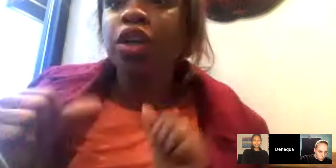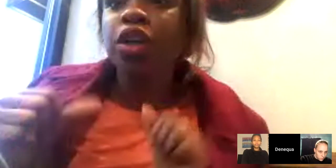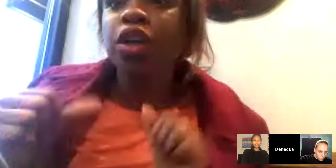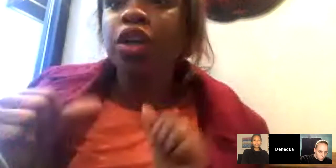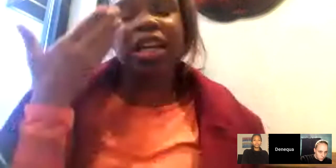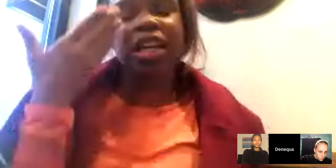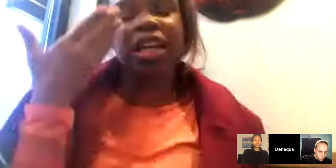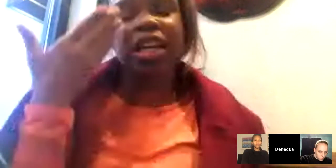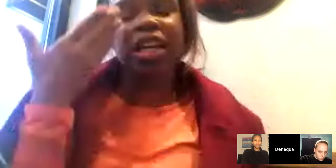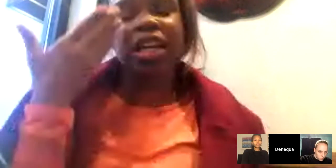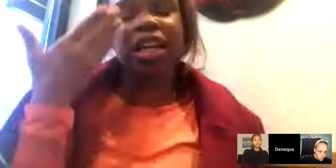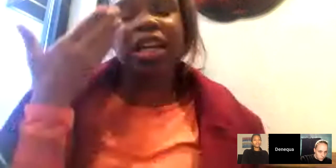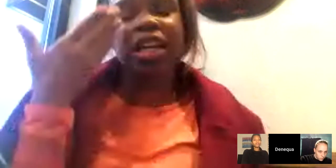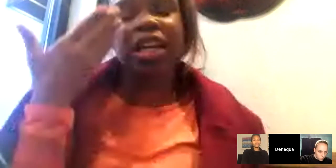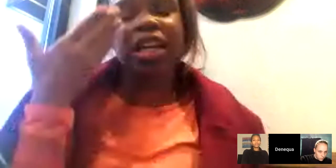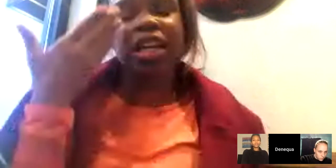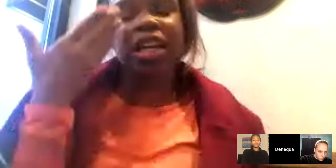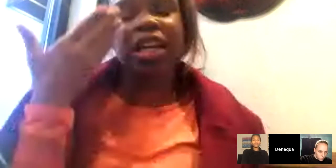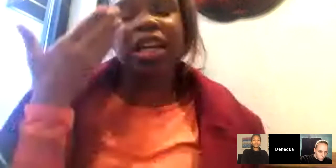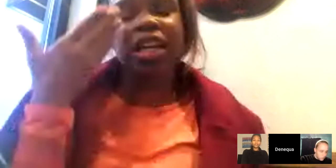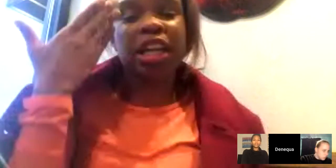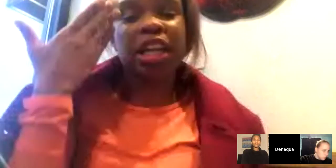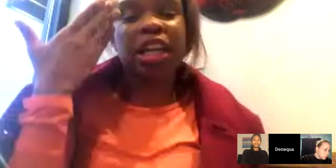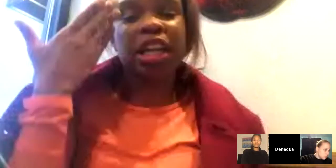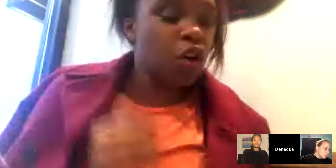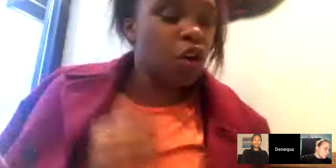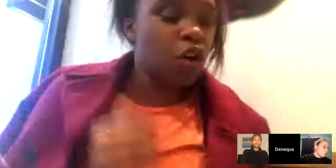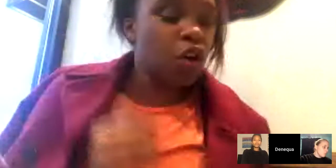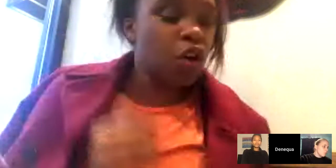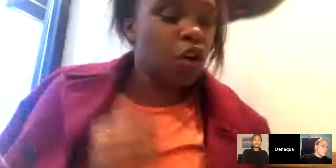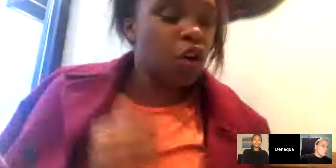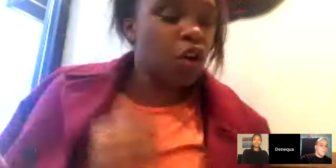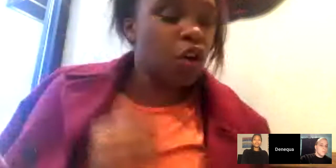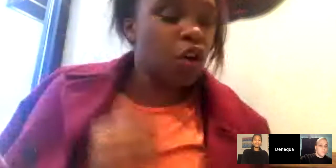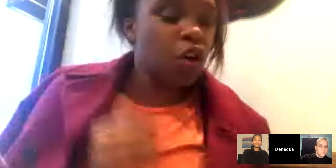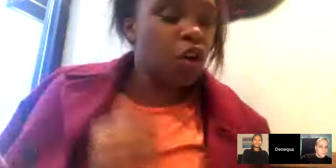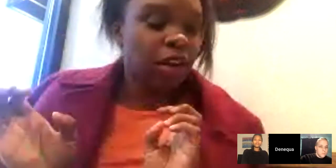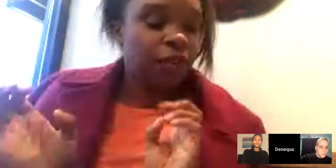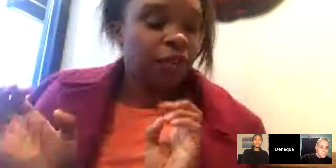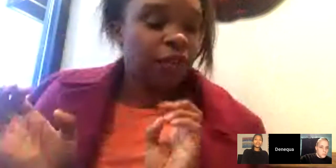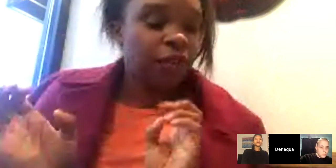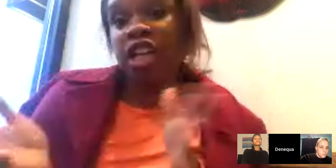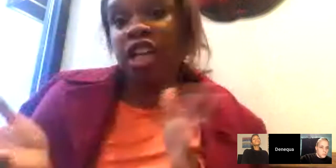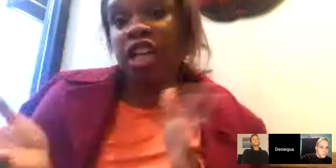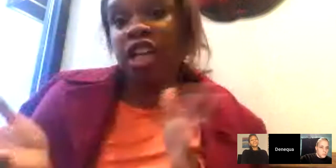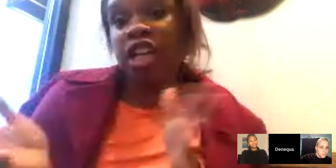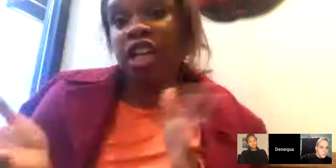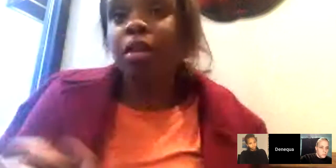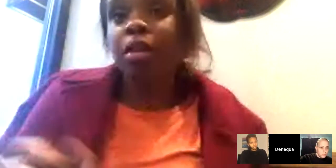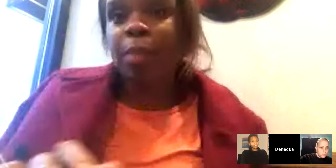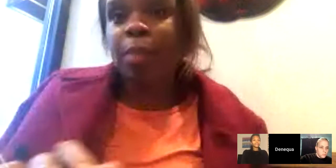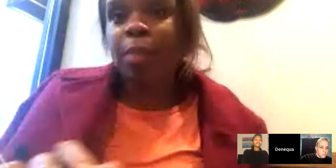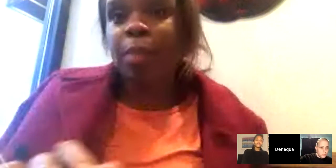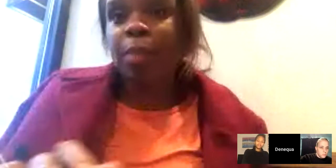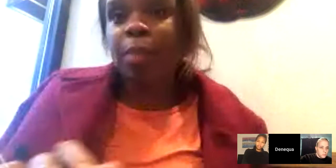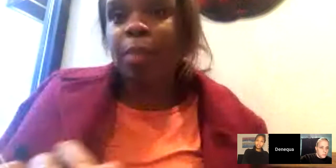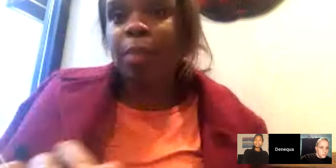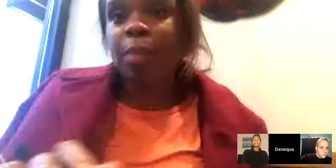or I didn't know. She kind of just did the motion, and then the captions had for she hesitated about something.